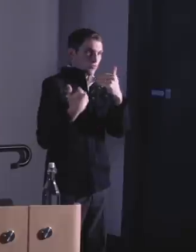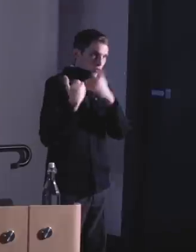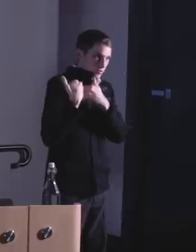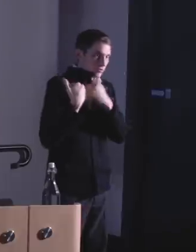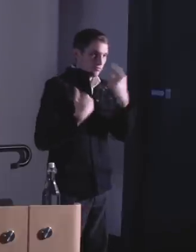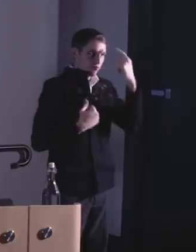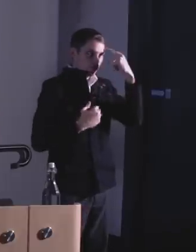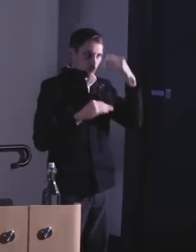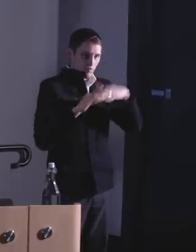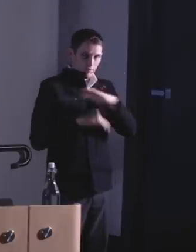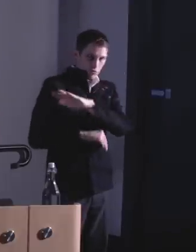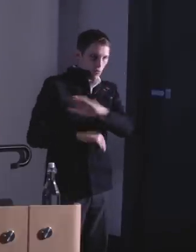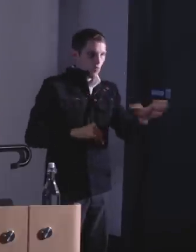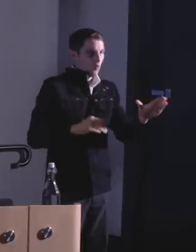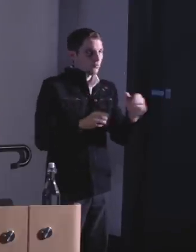to make that call.